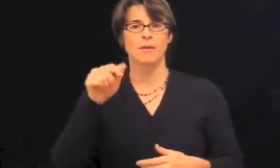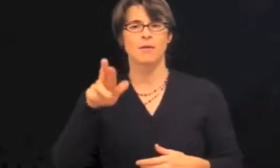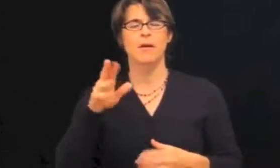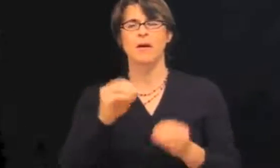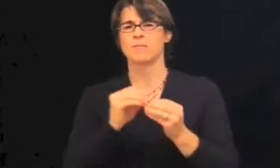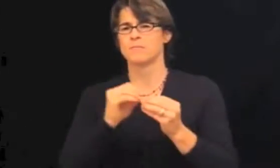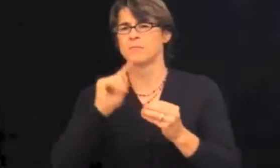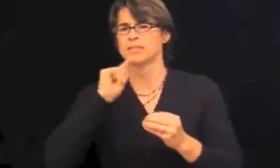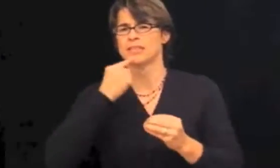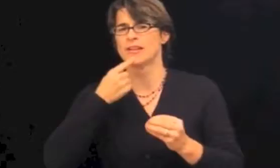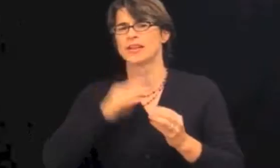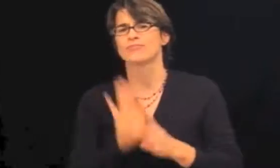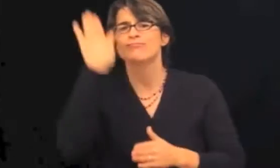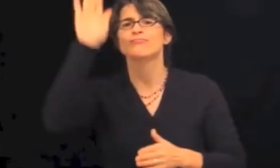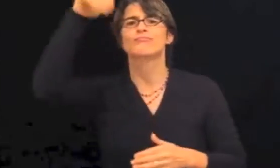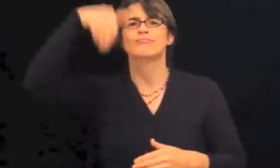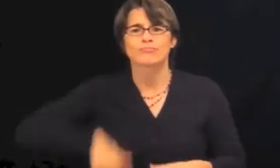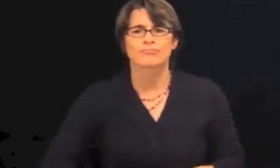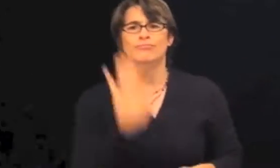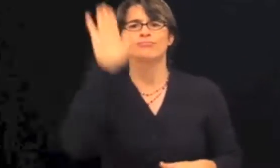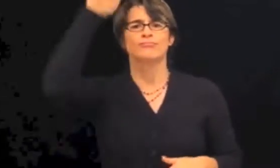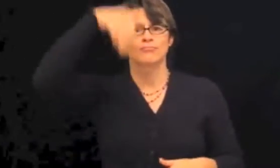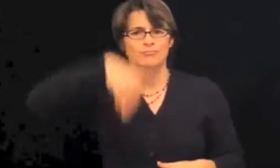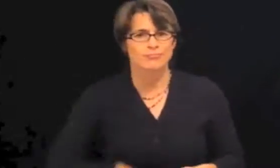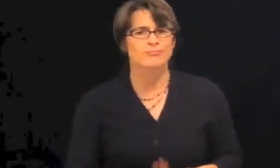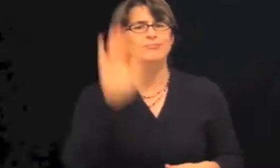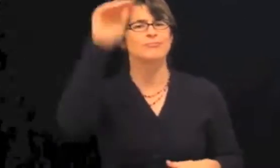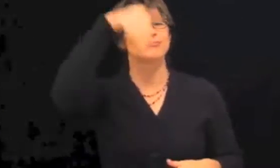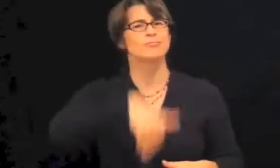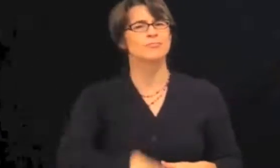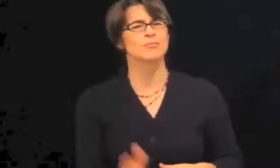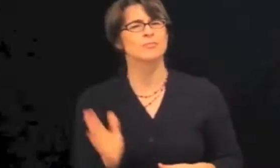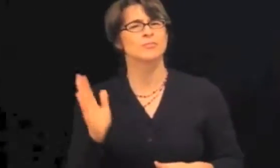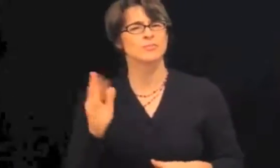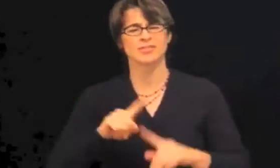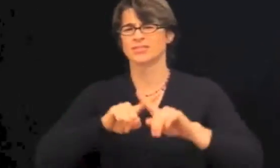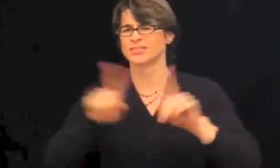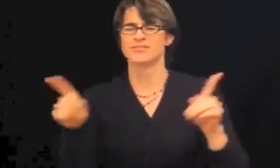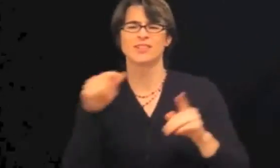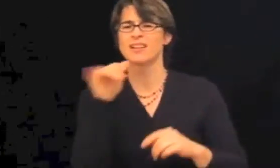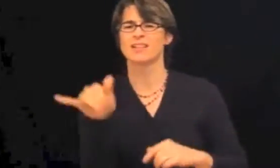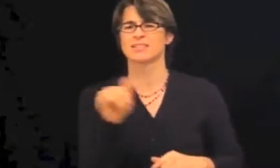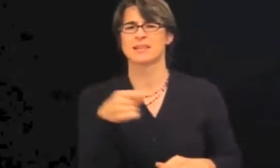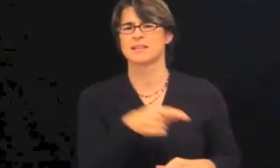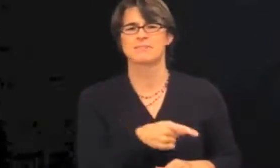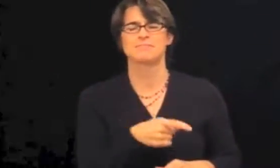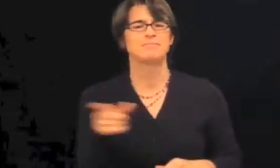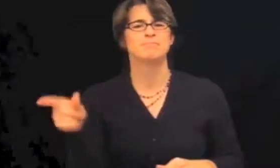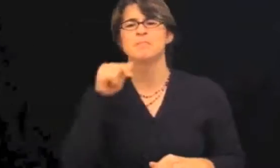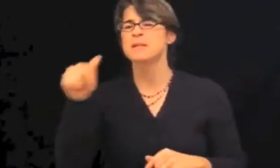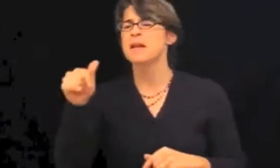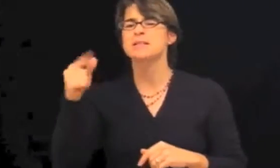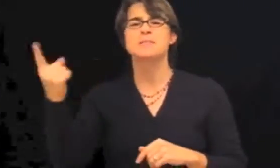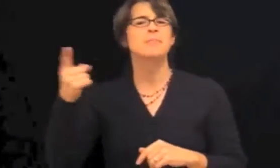But it's not the same. People with bipolar, it's more serious mood swings, more serious ups and downs. It's different. It's not the same as